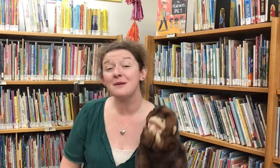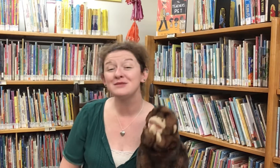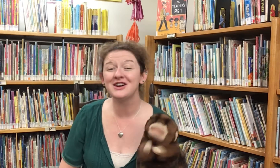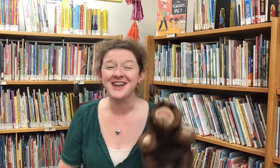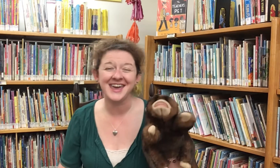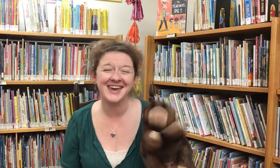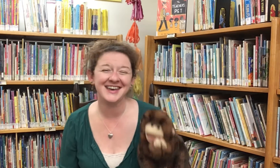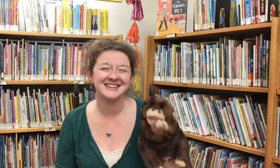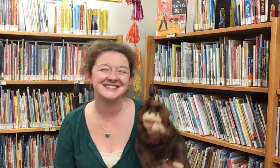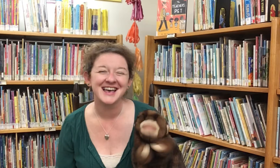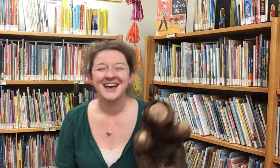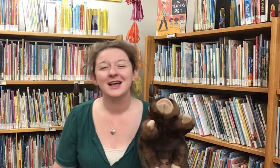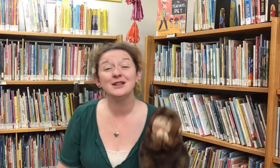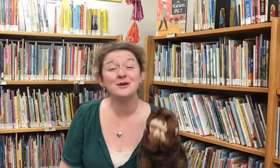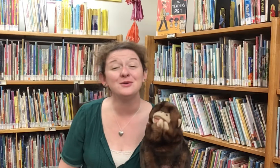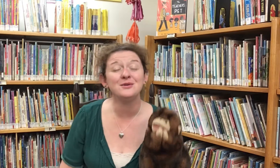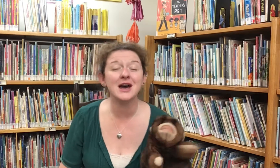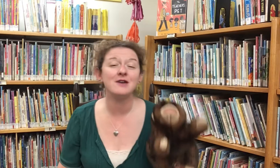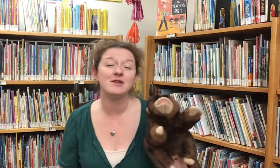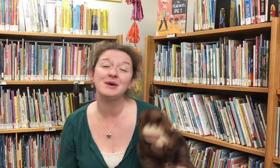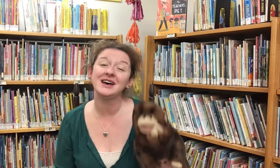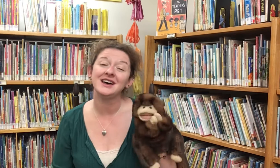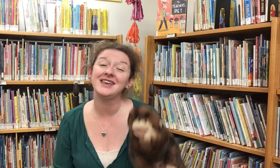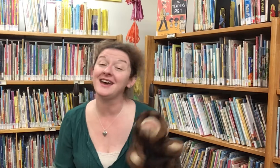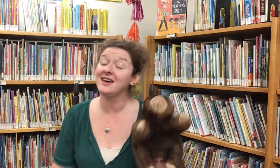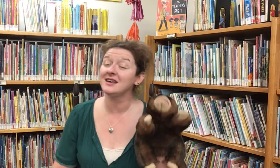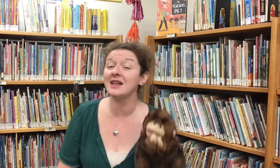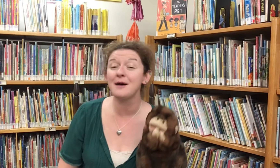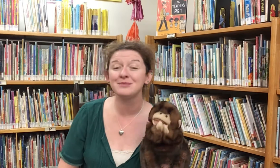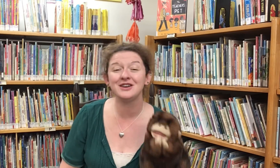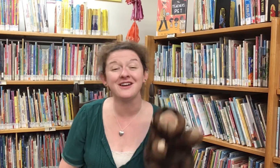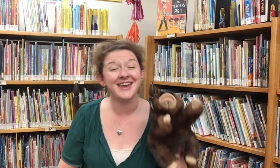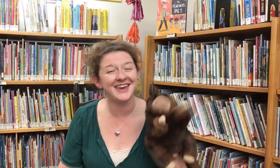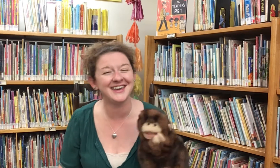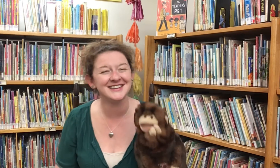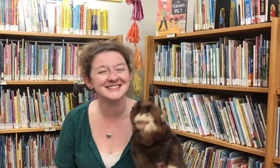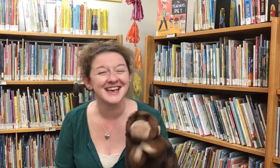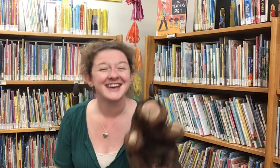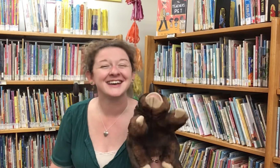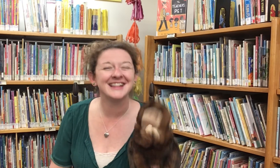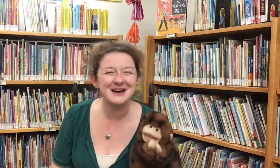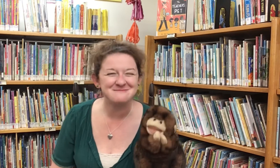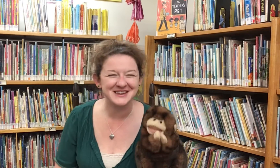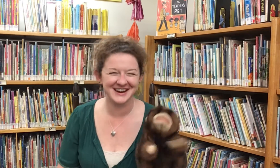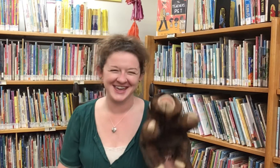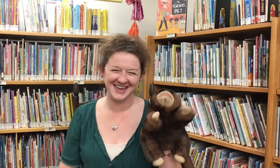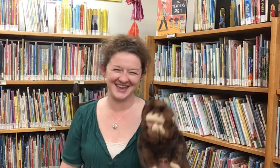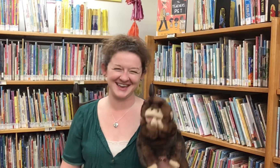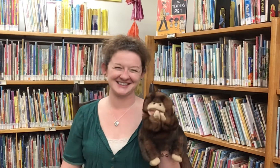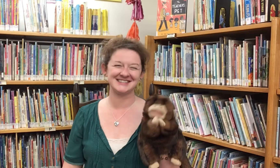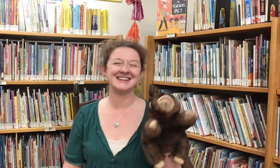your hands. Hello, everybody, and clap your hands. Clap your hands